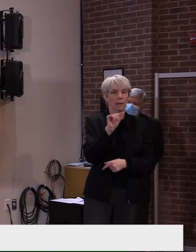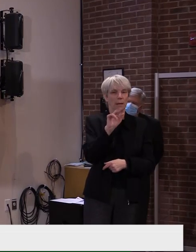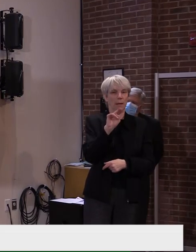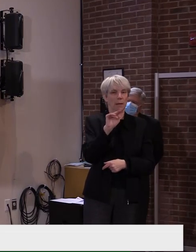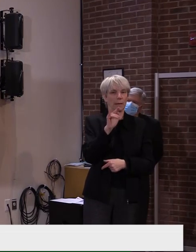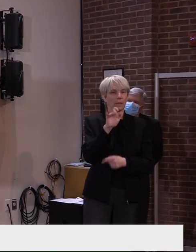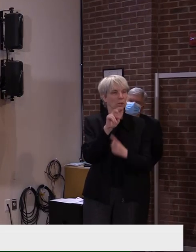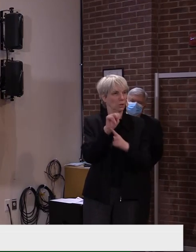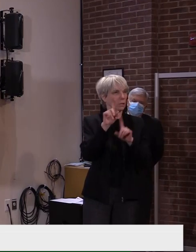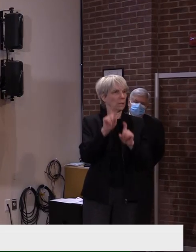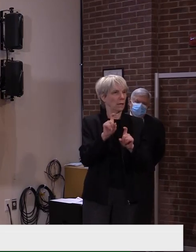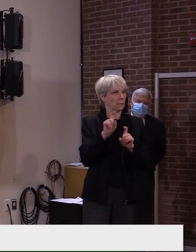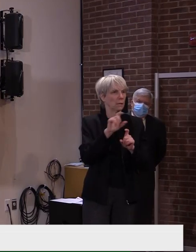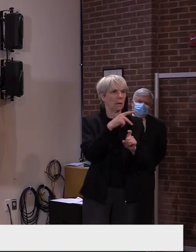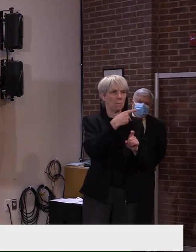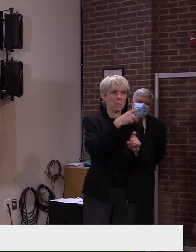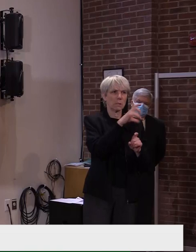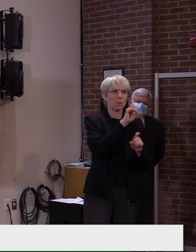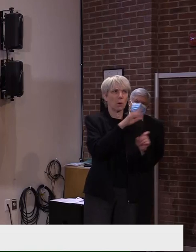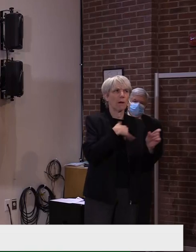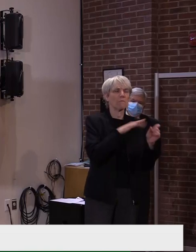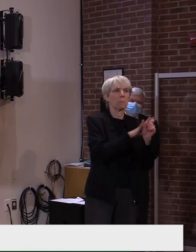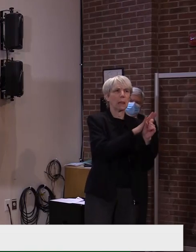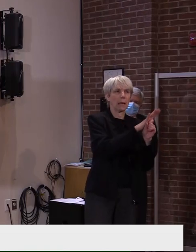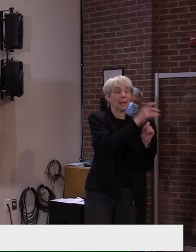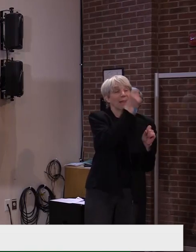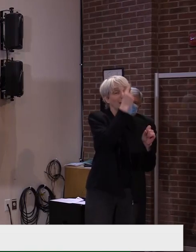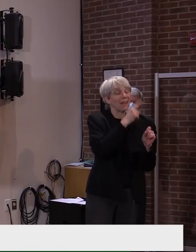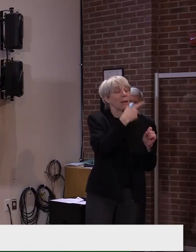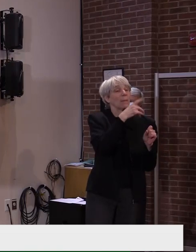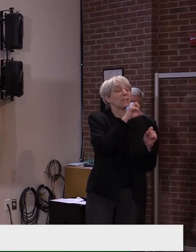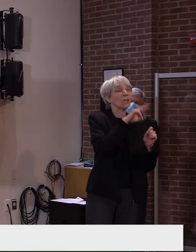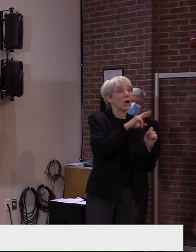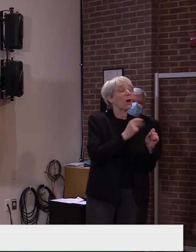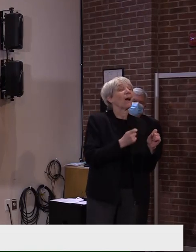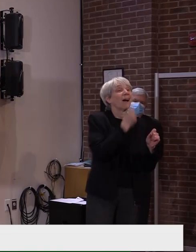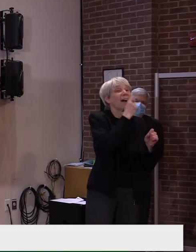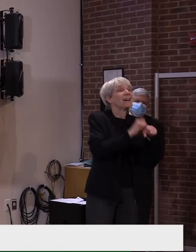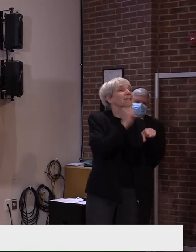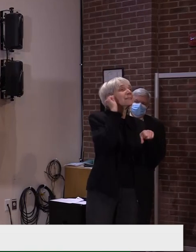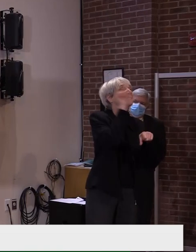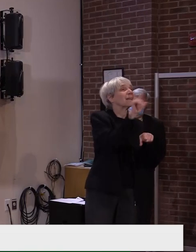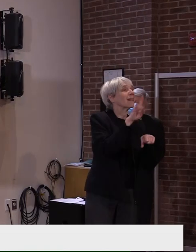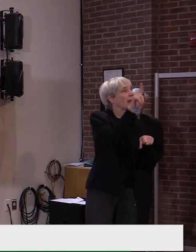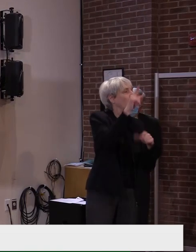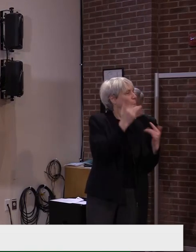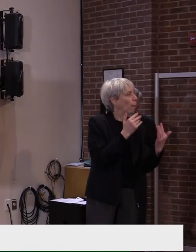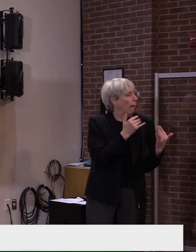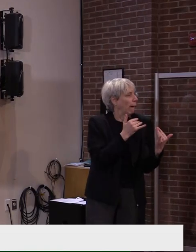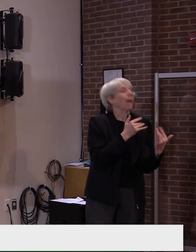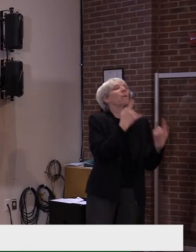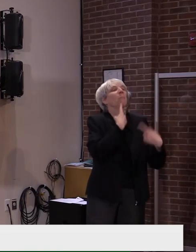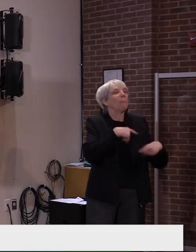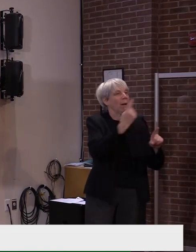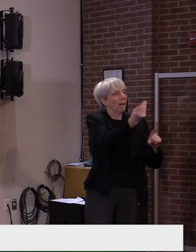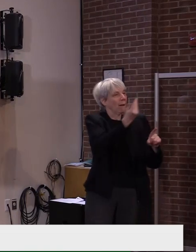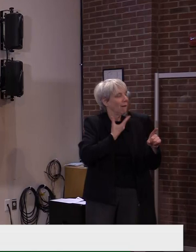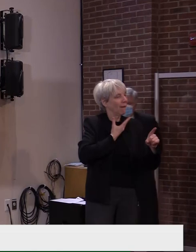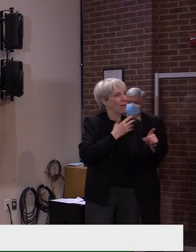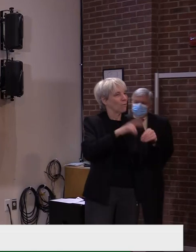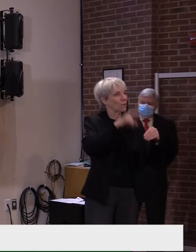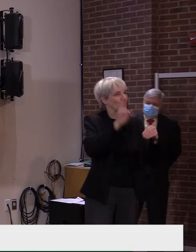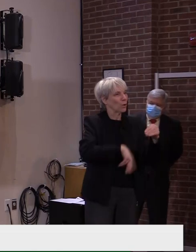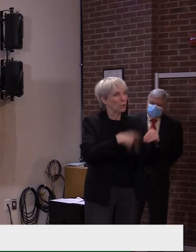it adds a day or two to your isolation period when you wait for the result. Whereas if you wanted to test somebody for